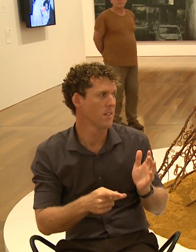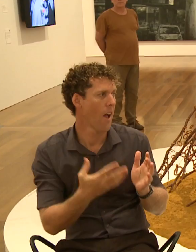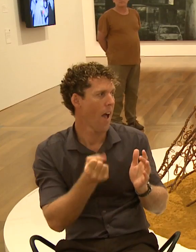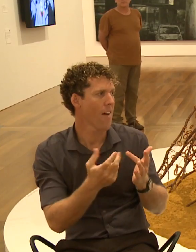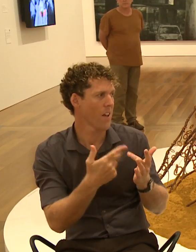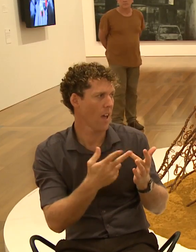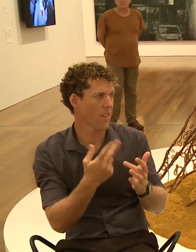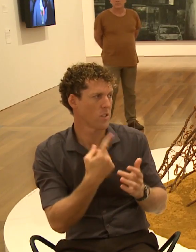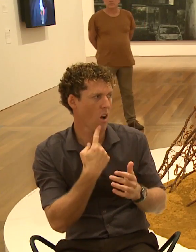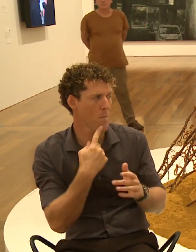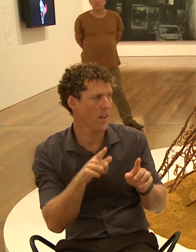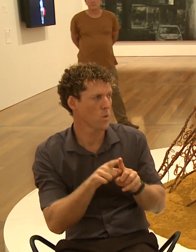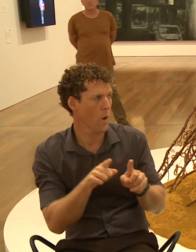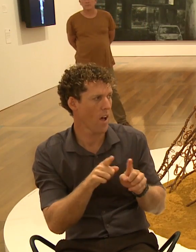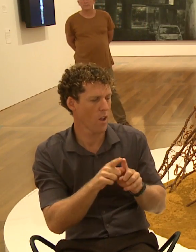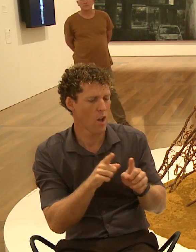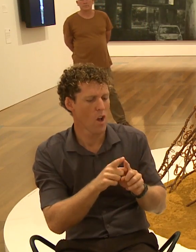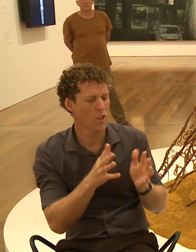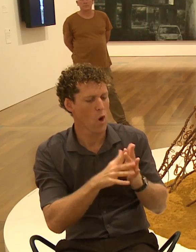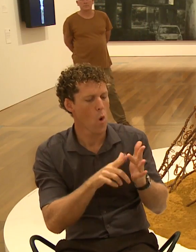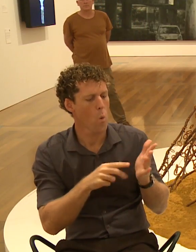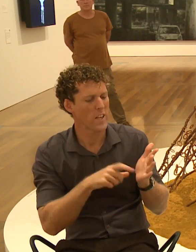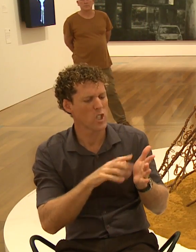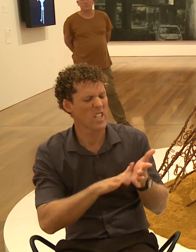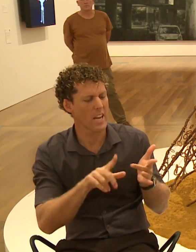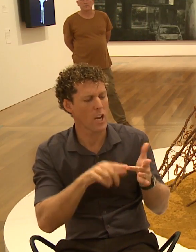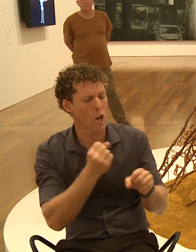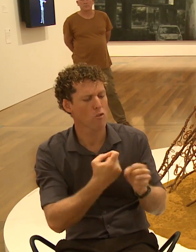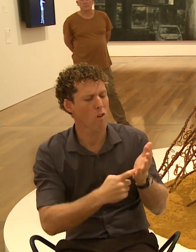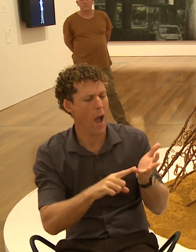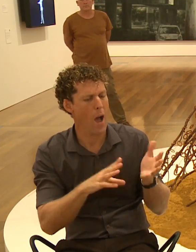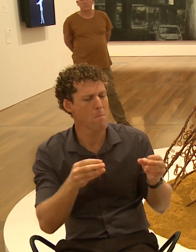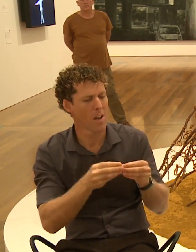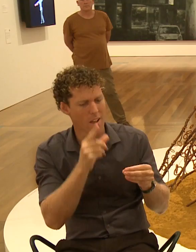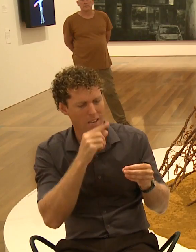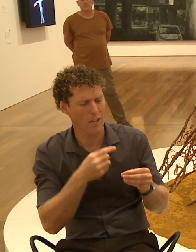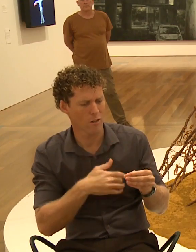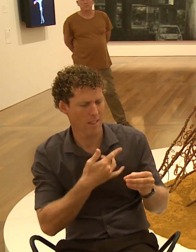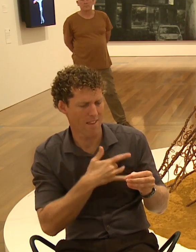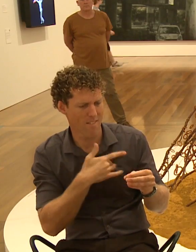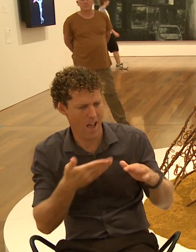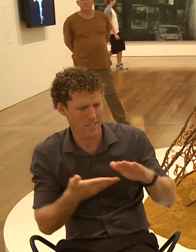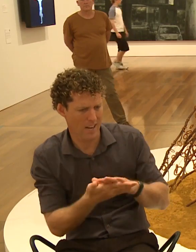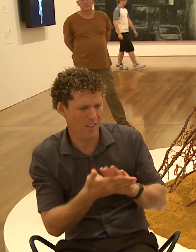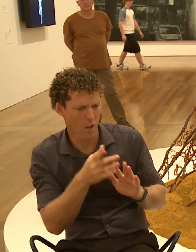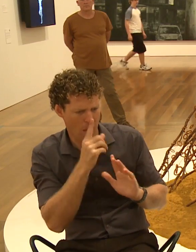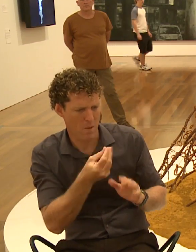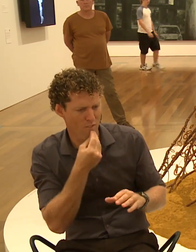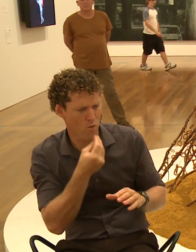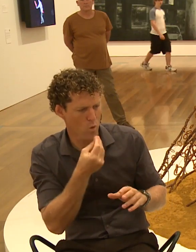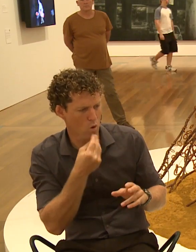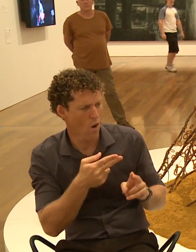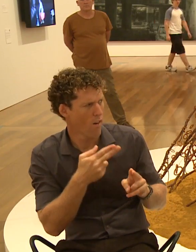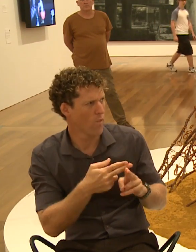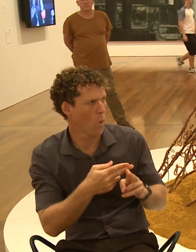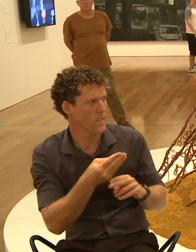another type that a witchetty grub can grow underneath that, so it can also be a food source as well